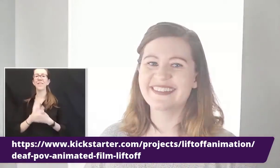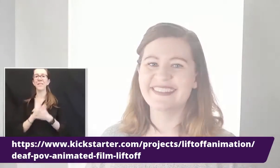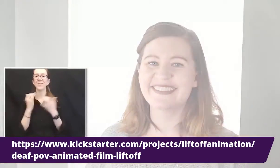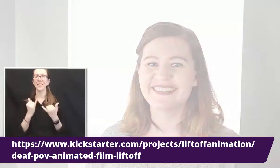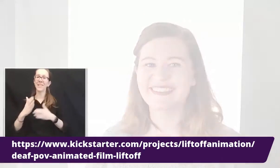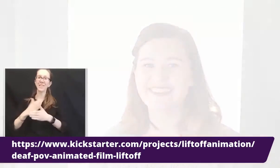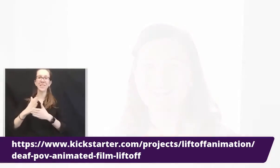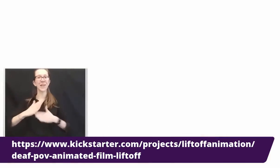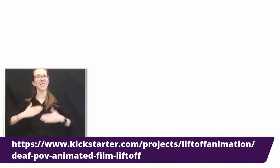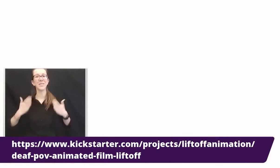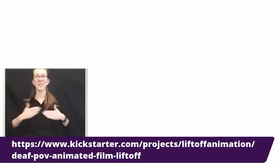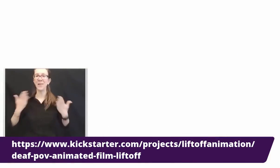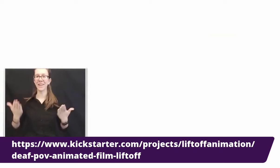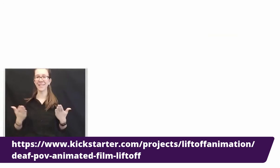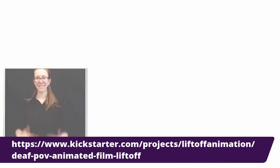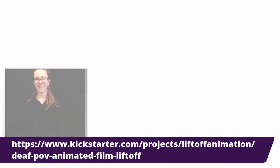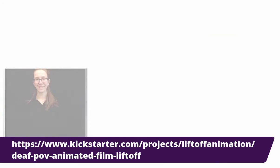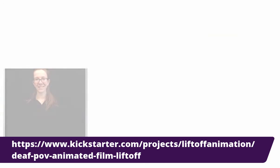joy.